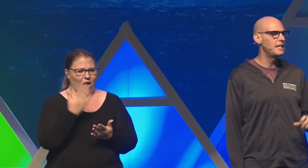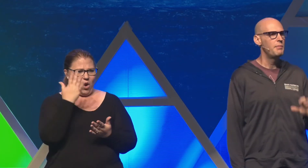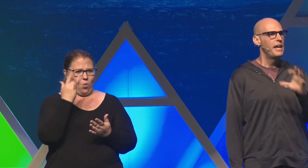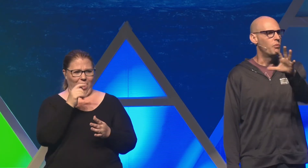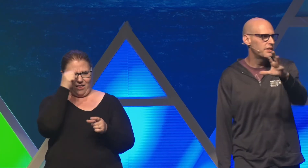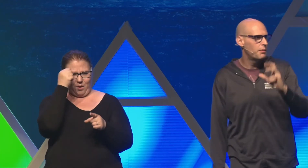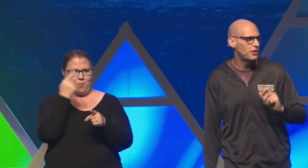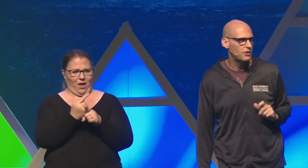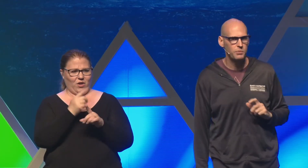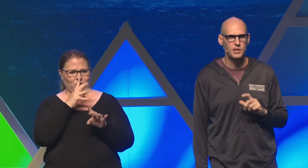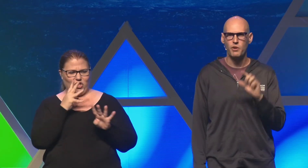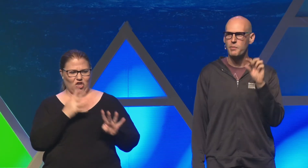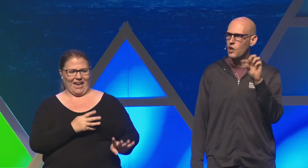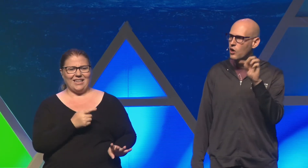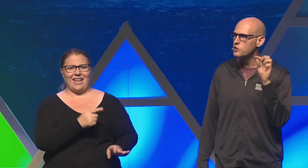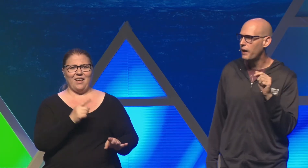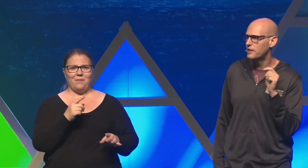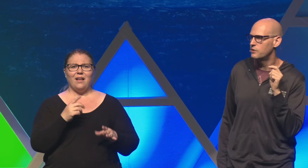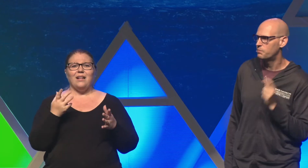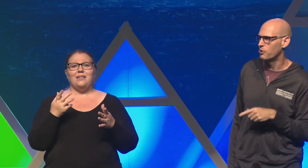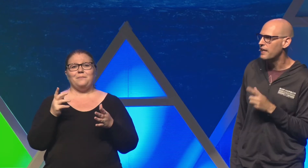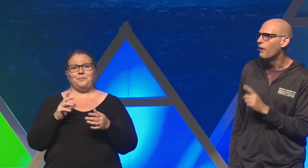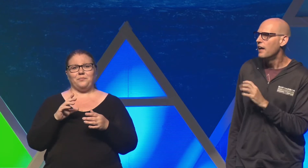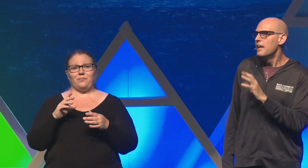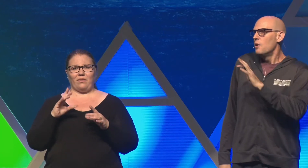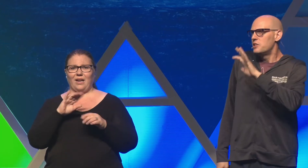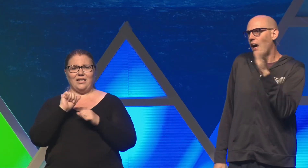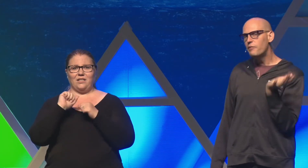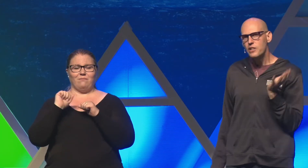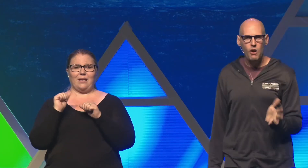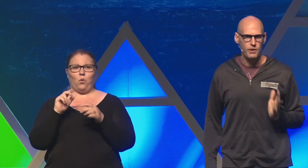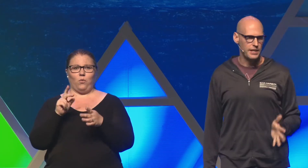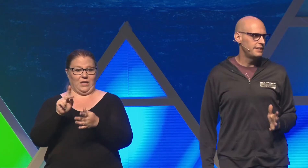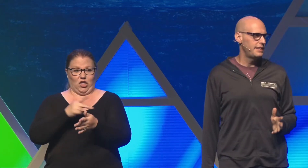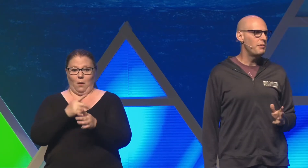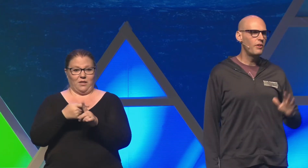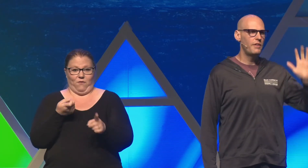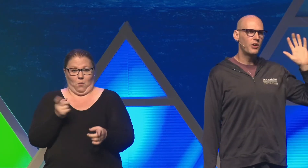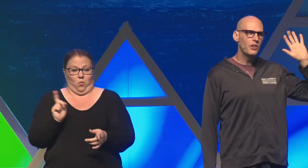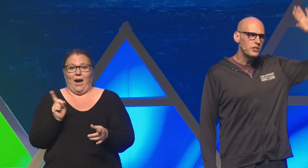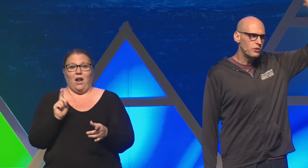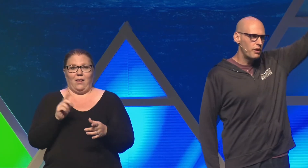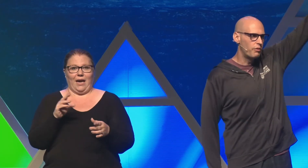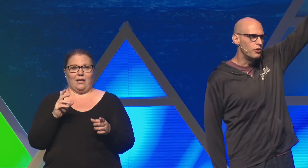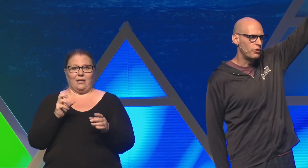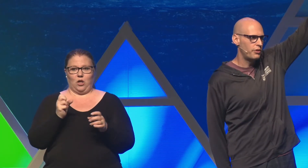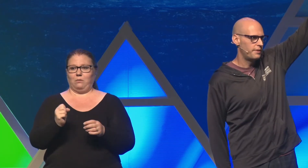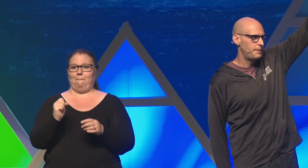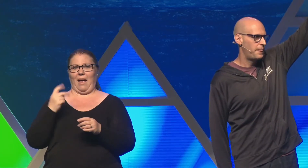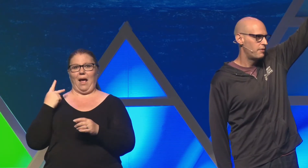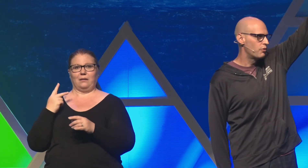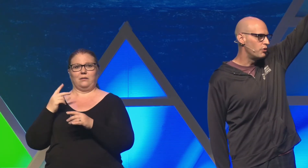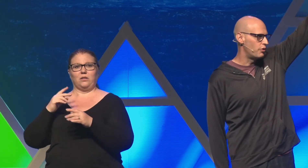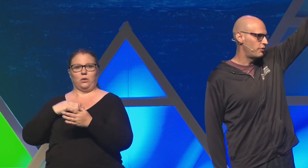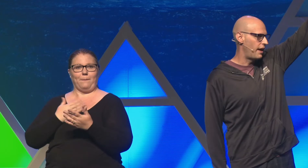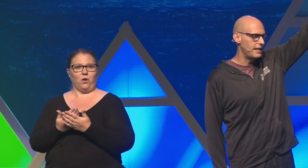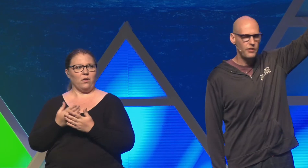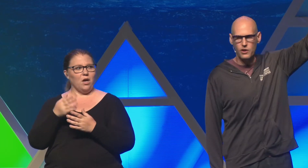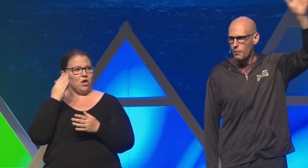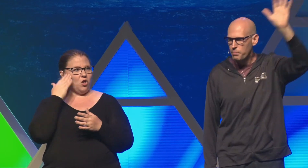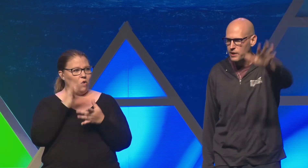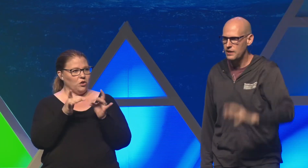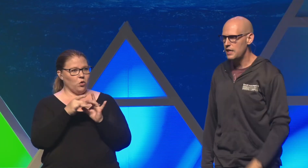rejected him and where some of the Psalms come from. And it all goes back to his birth. Now, what you have to know is, how many of y'all ever heard of the story of Ruth? Ruth,